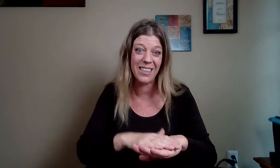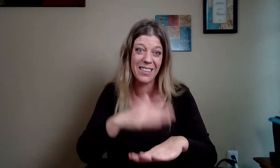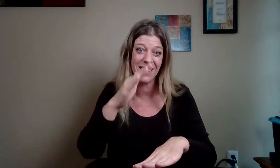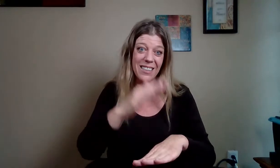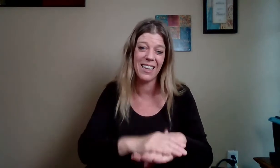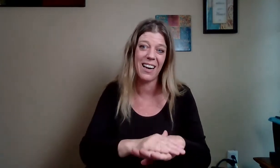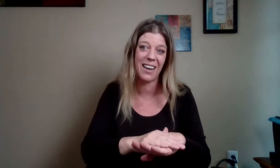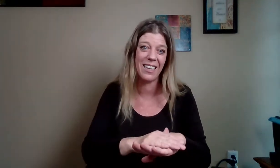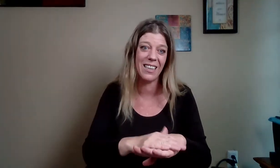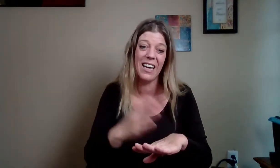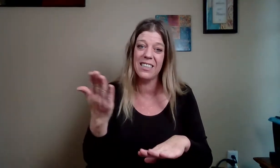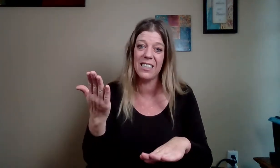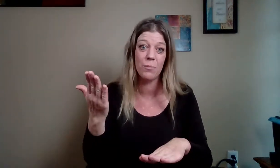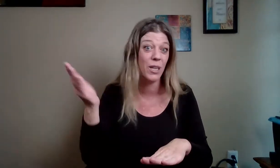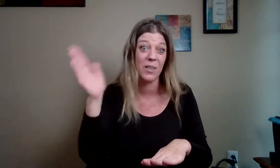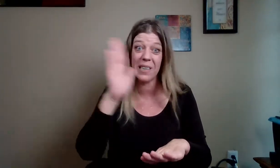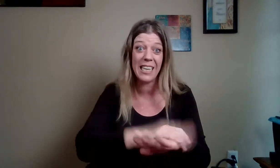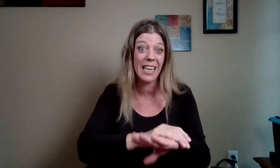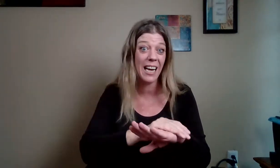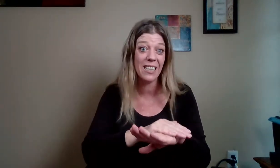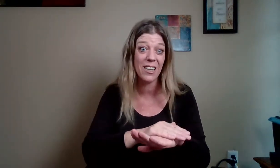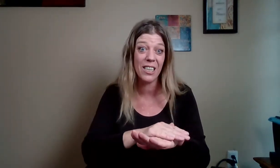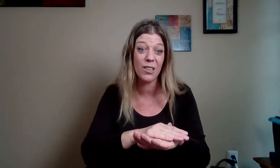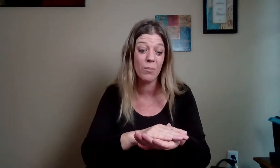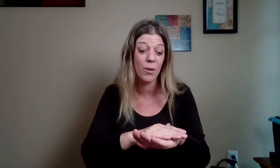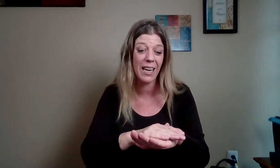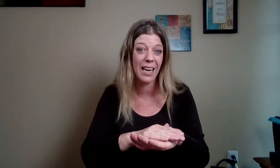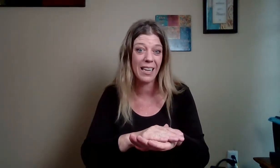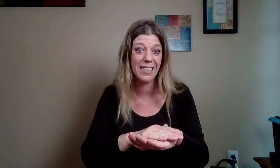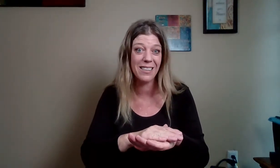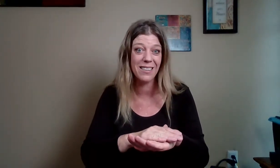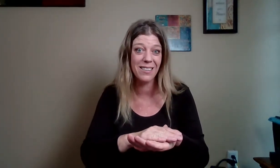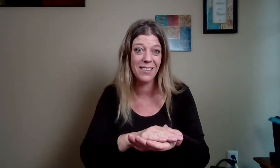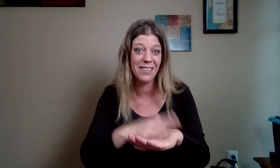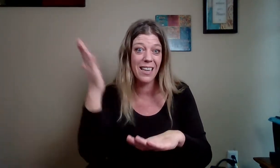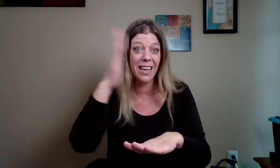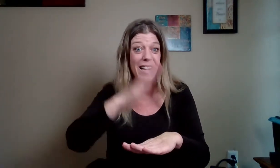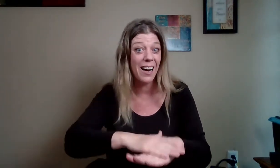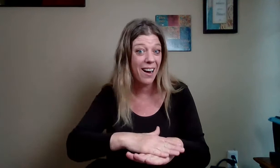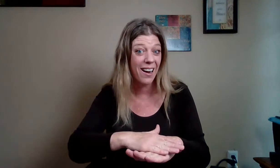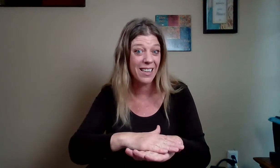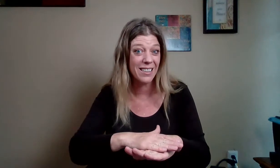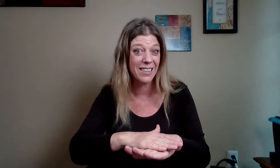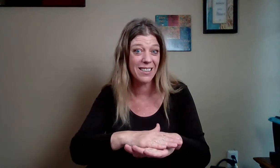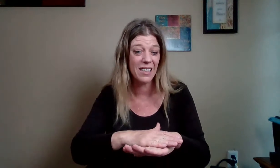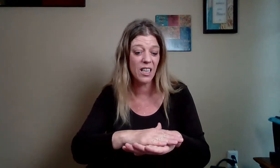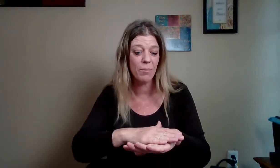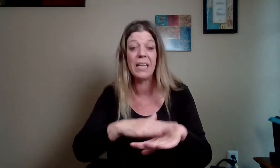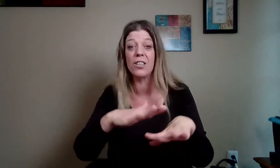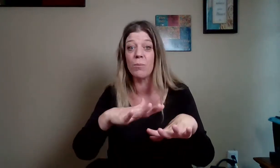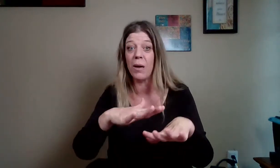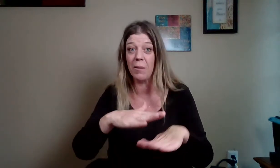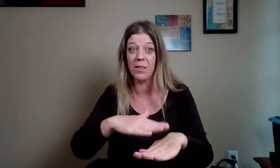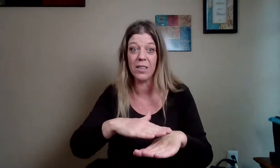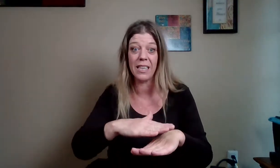on. Just put your lead hand on your support hand. On. Make sure palms are